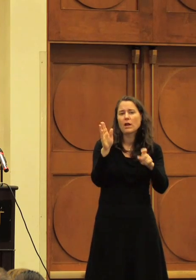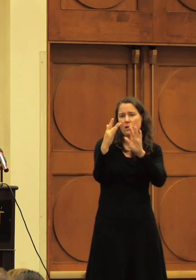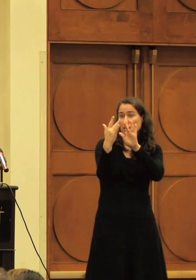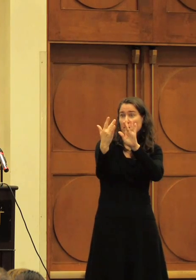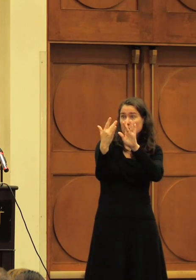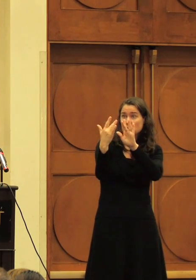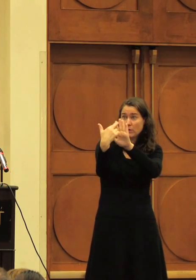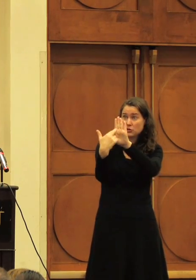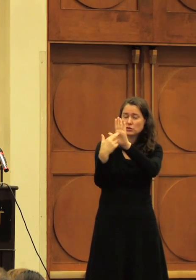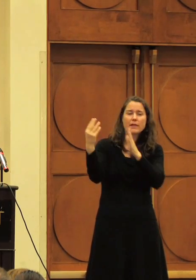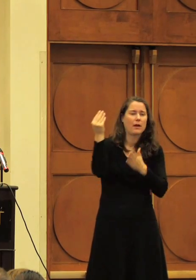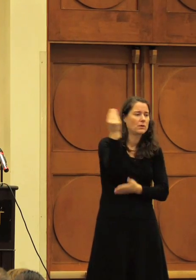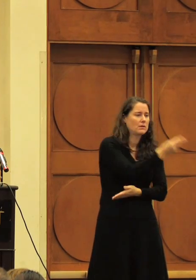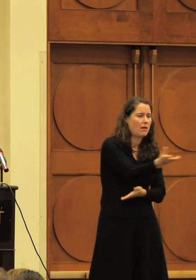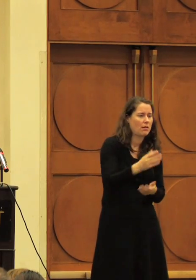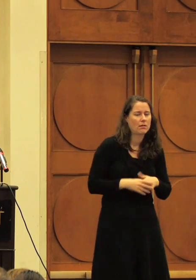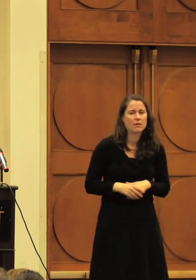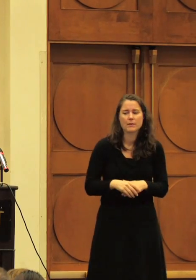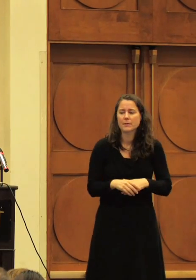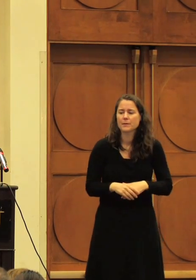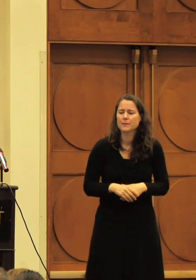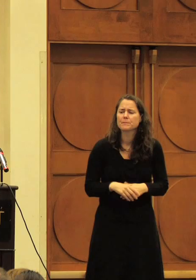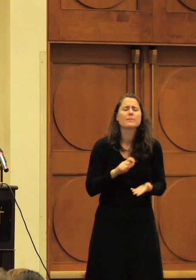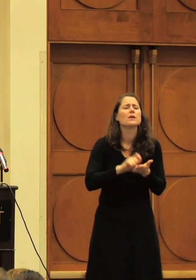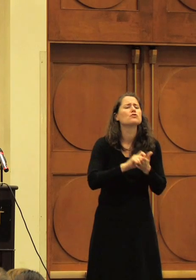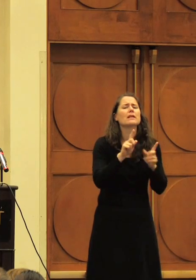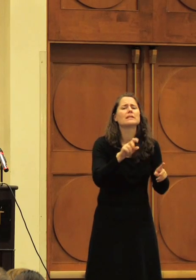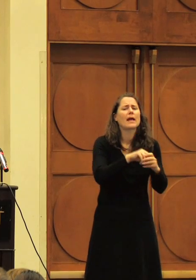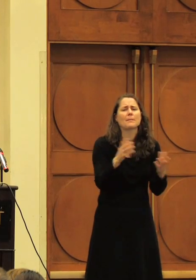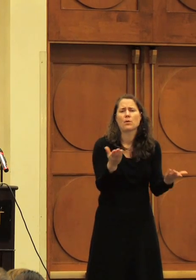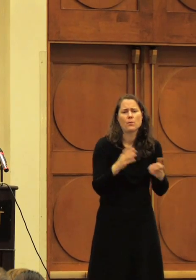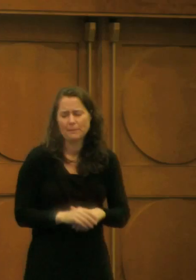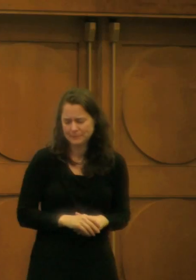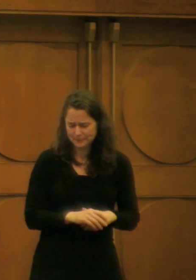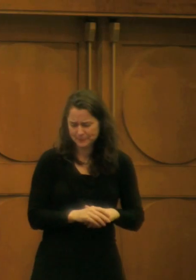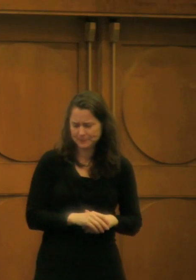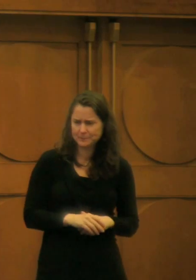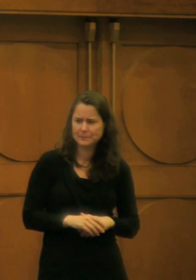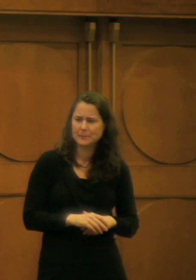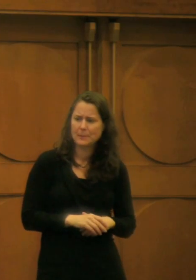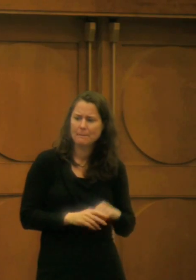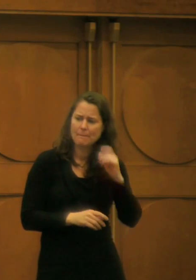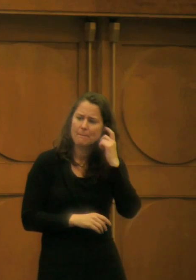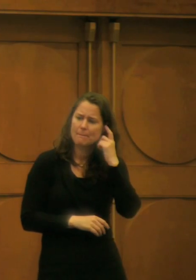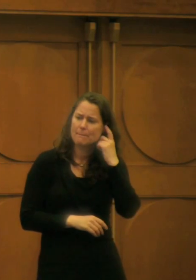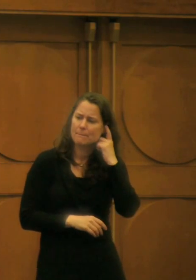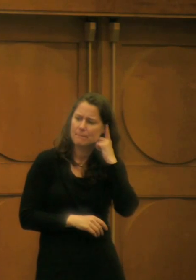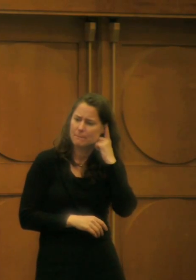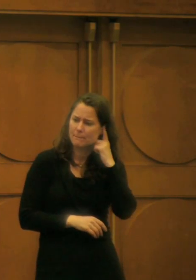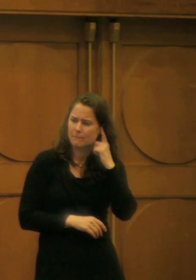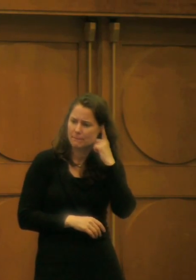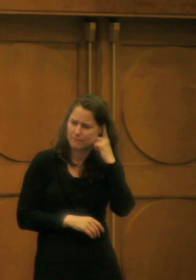Now, the written exam, what's it going to cover, right? Everybody wants to know that. Well, there will be test materials,